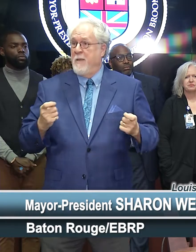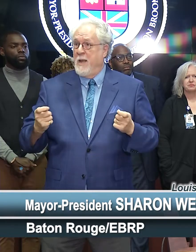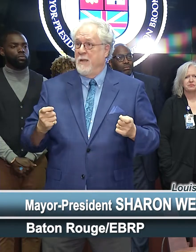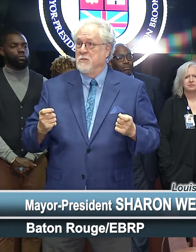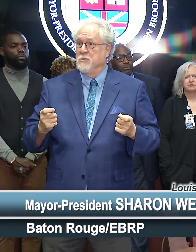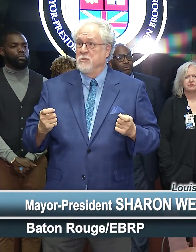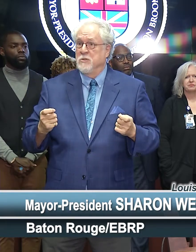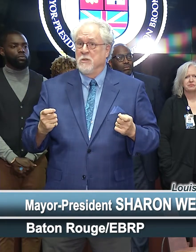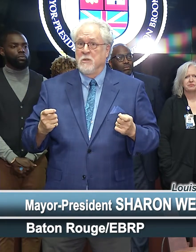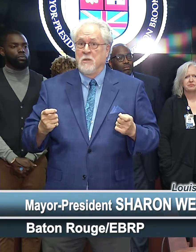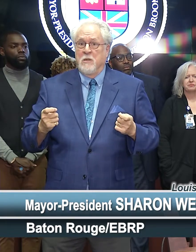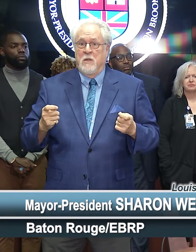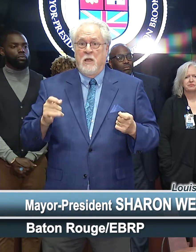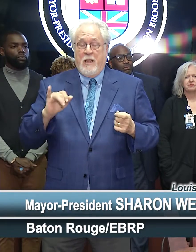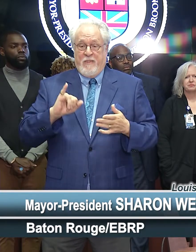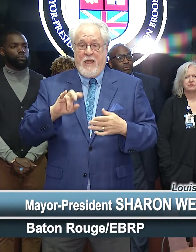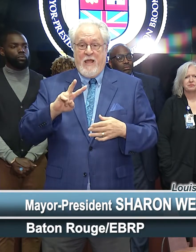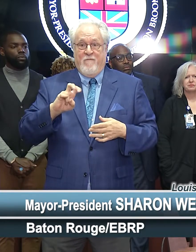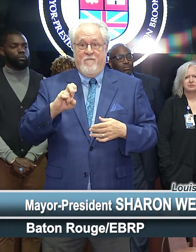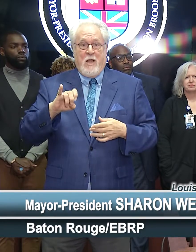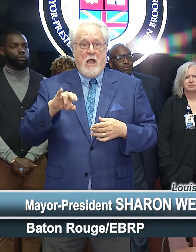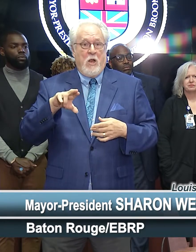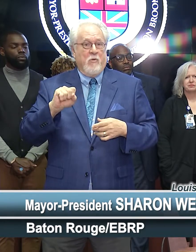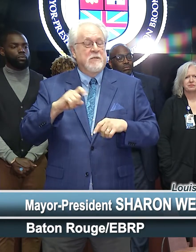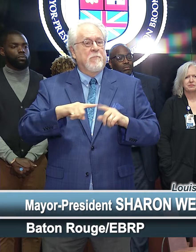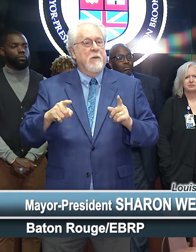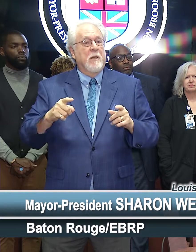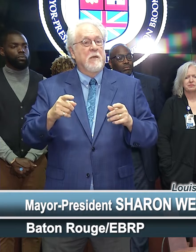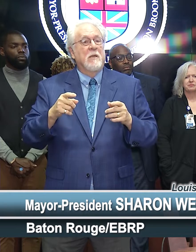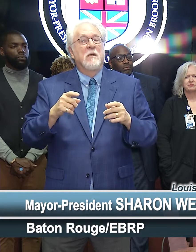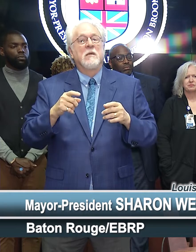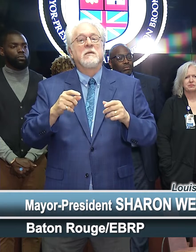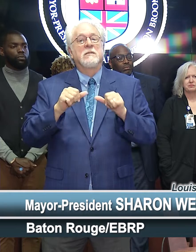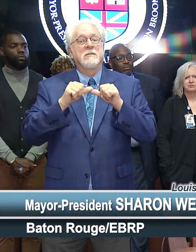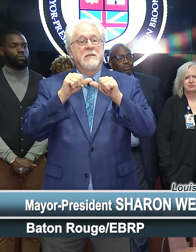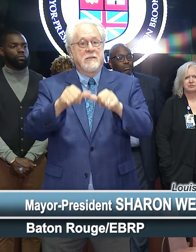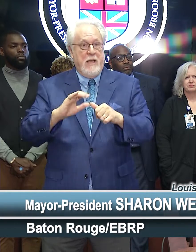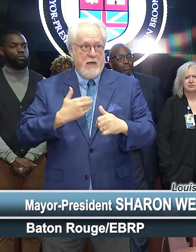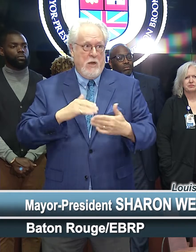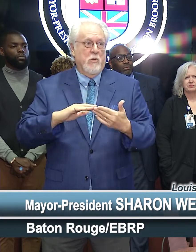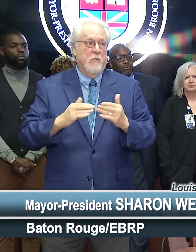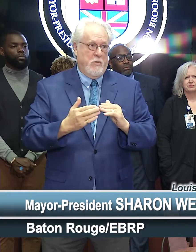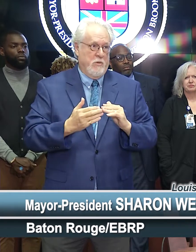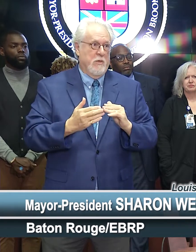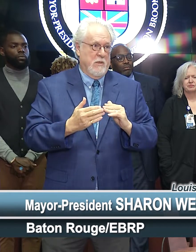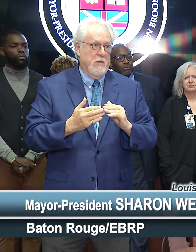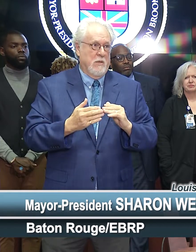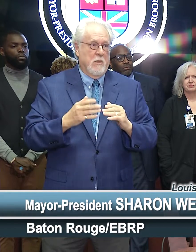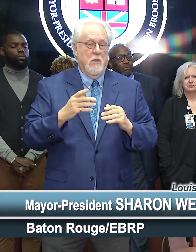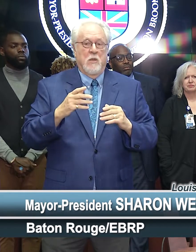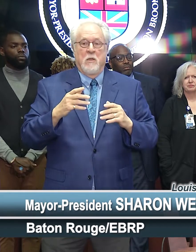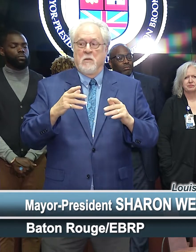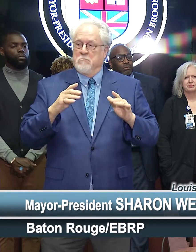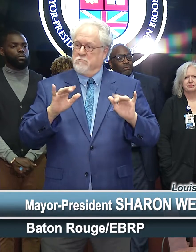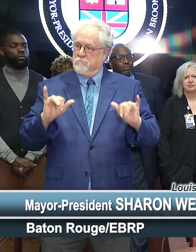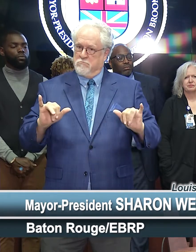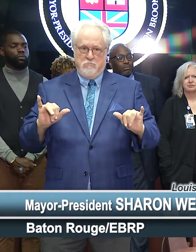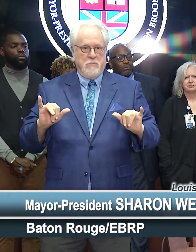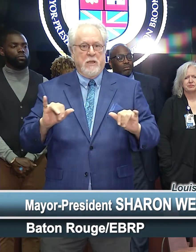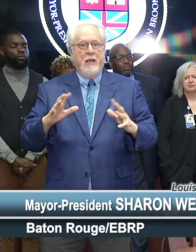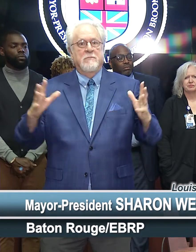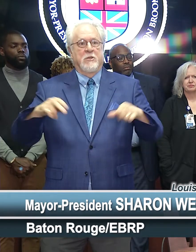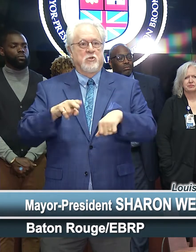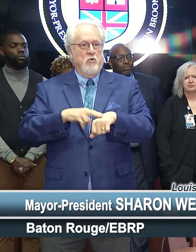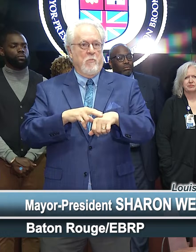this virus, but more importantly, sustain our community to a level of